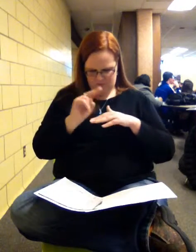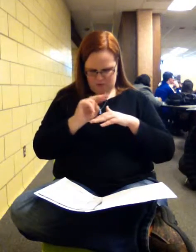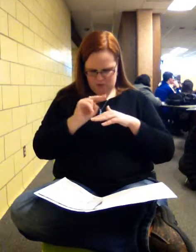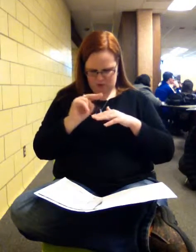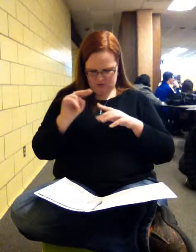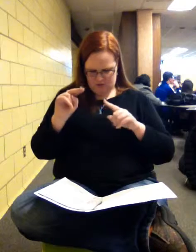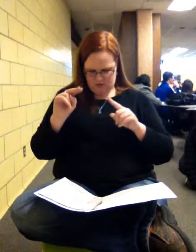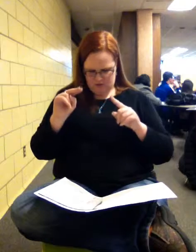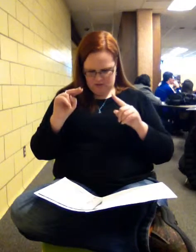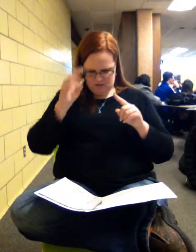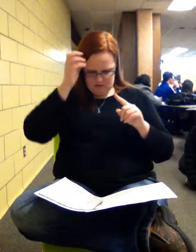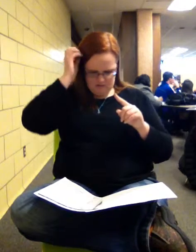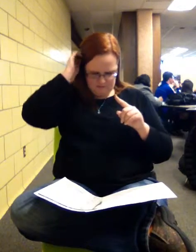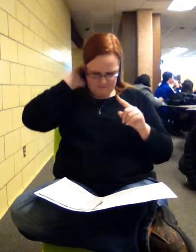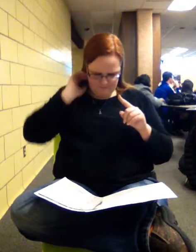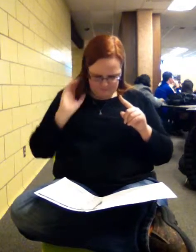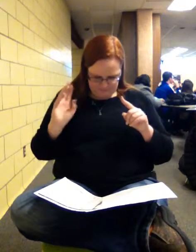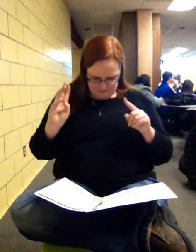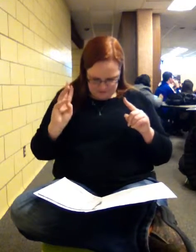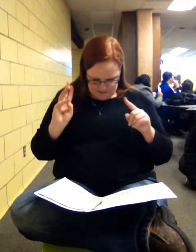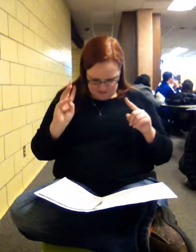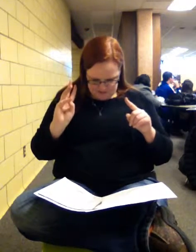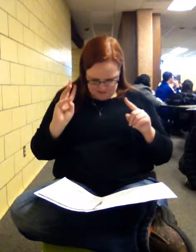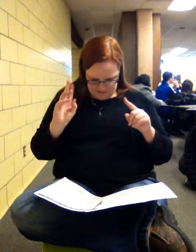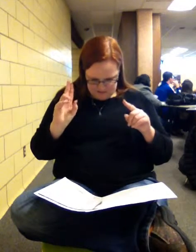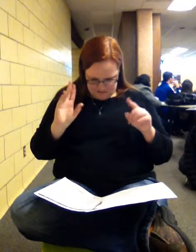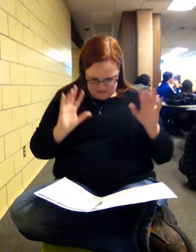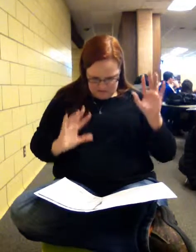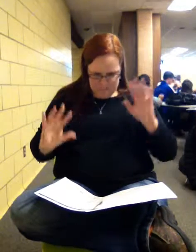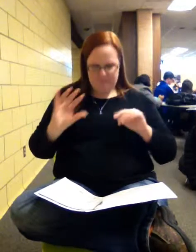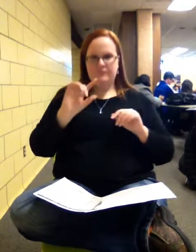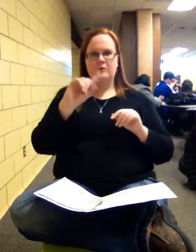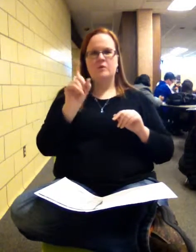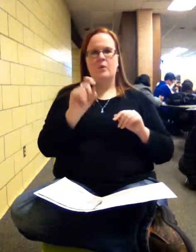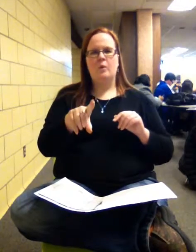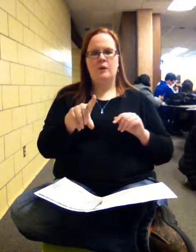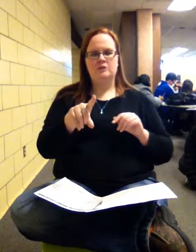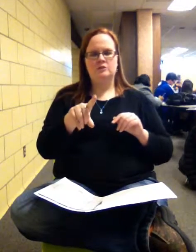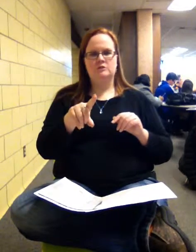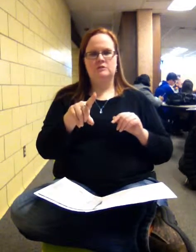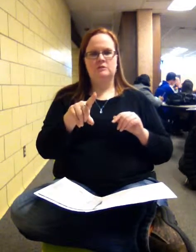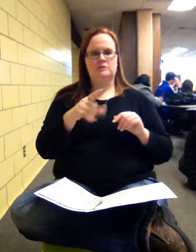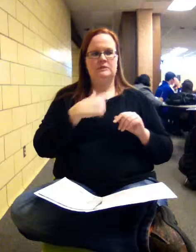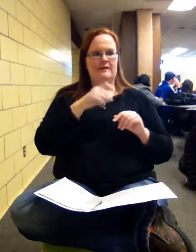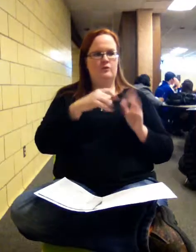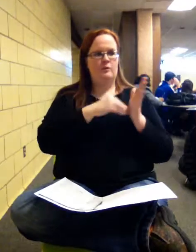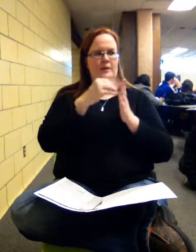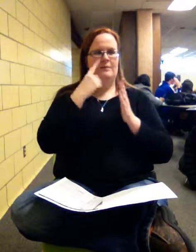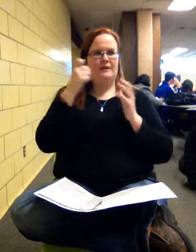read that as the numerator. Okay, so the question was, I have to repeat it because she's signing, so she needs to